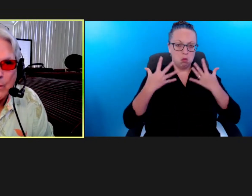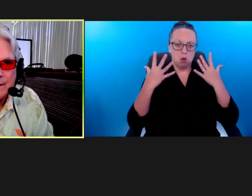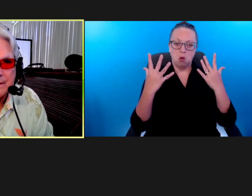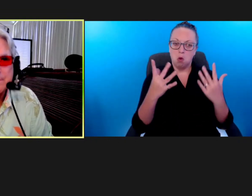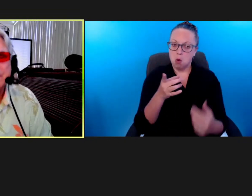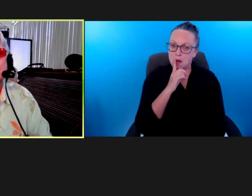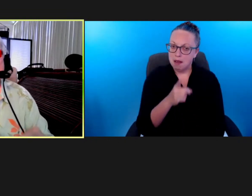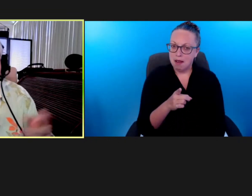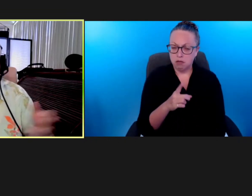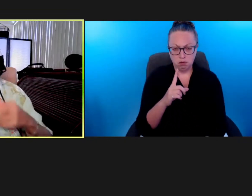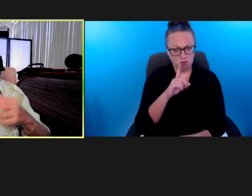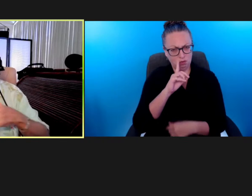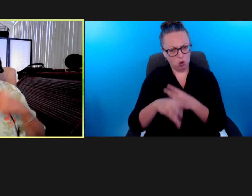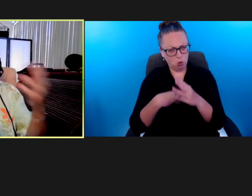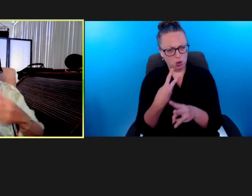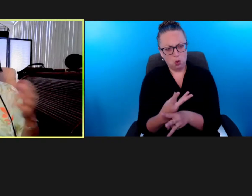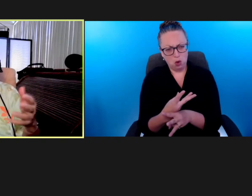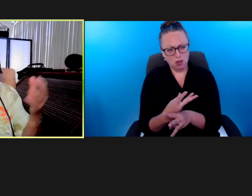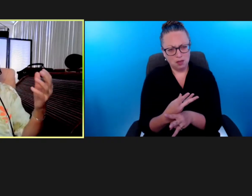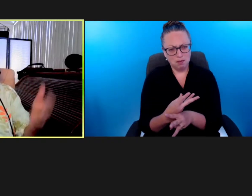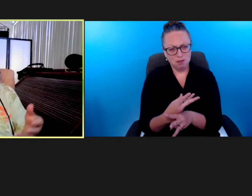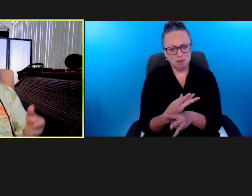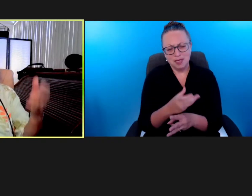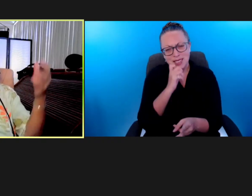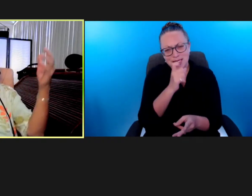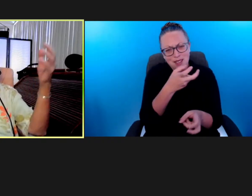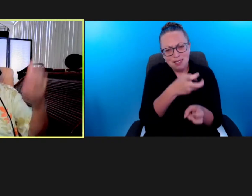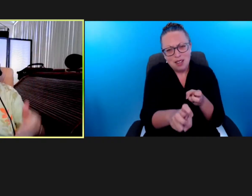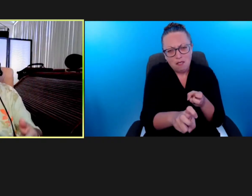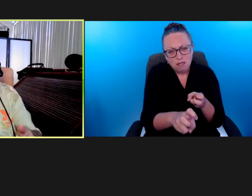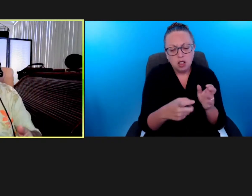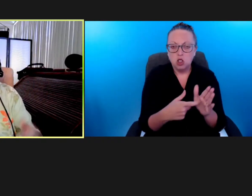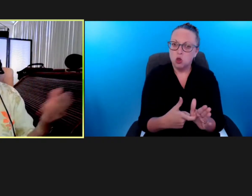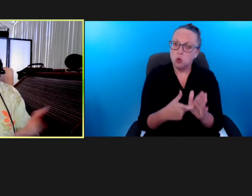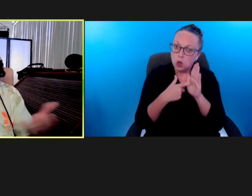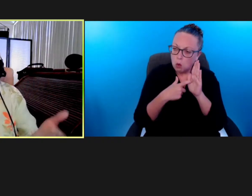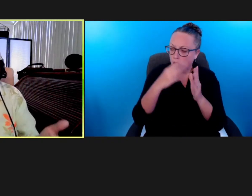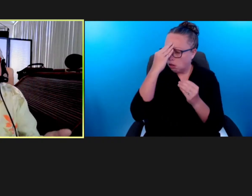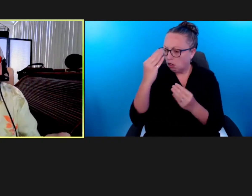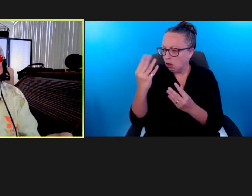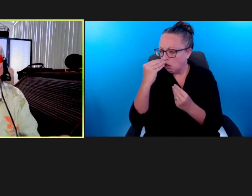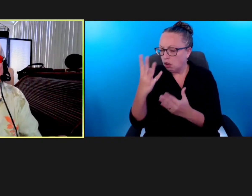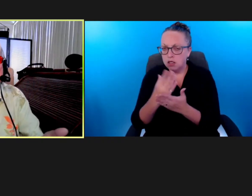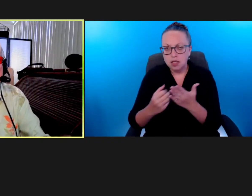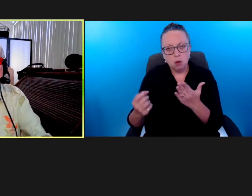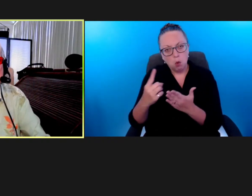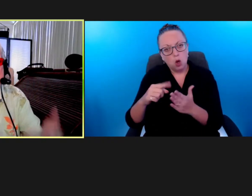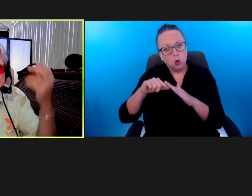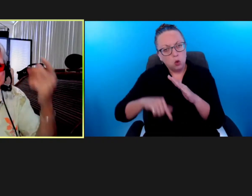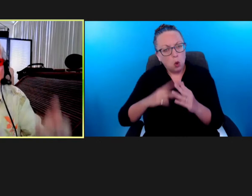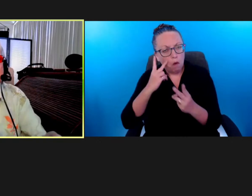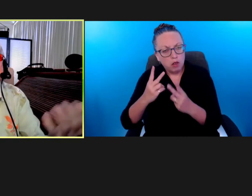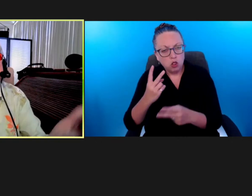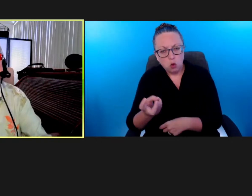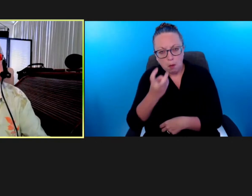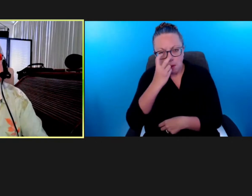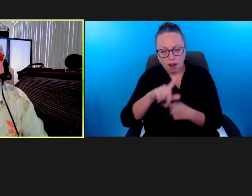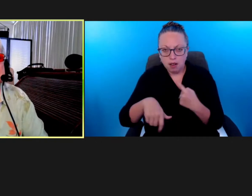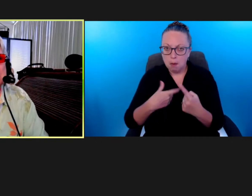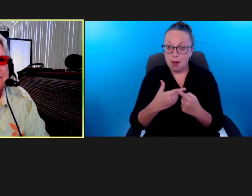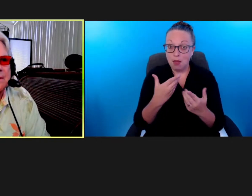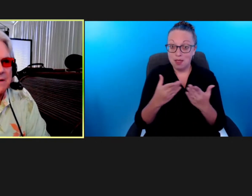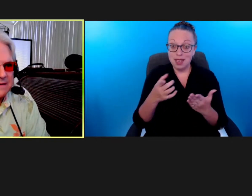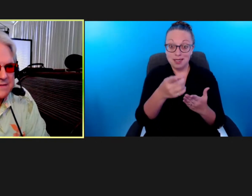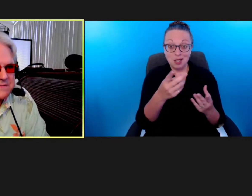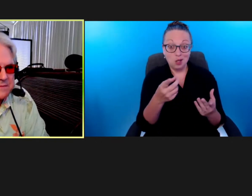not required. It merely not difficult. It just requires telling someone who's low vision or blind about the visual wonder you perceive